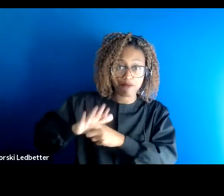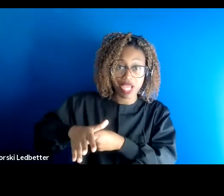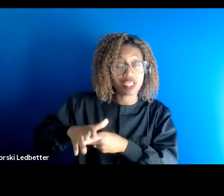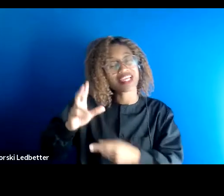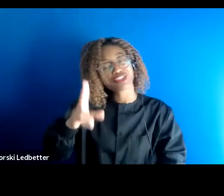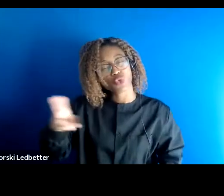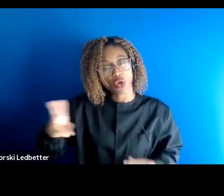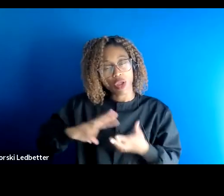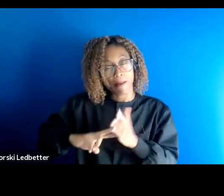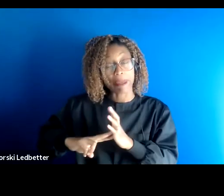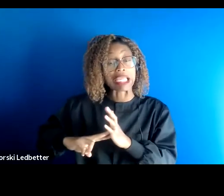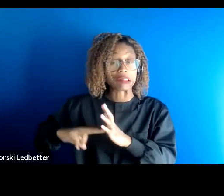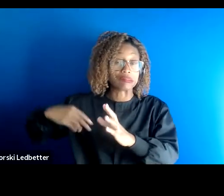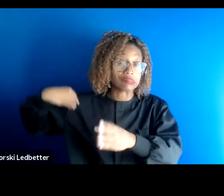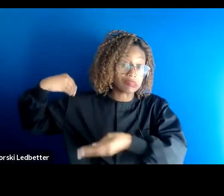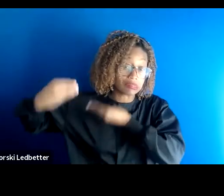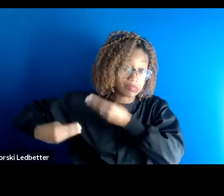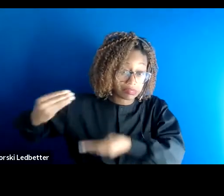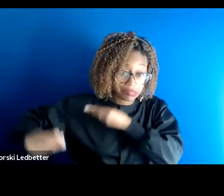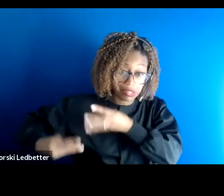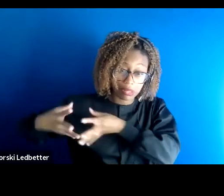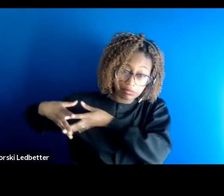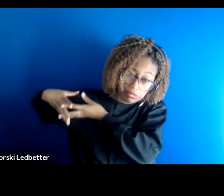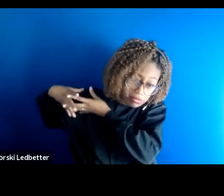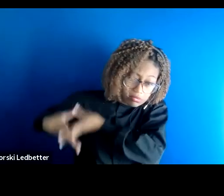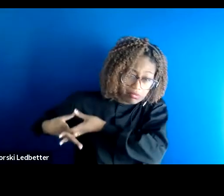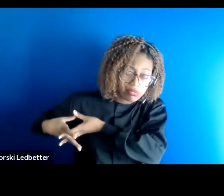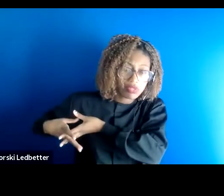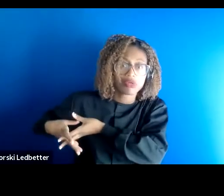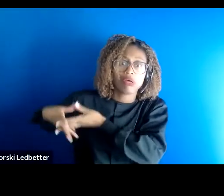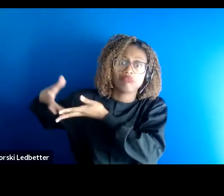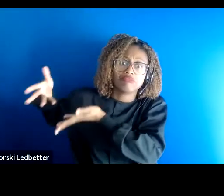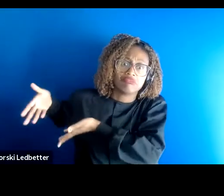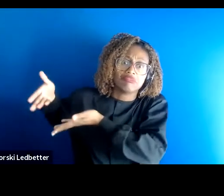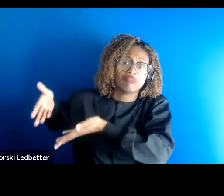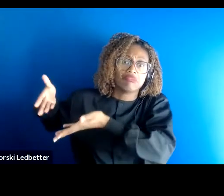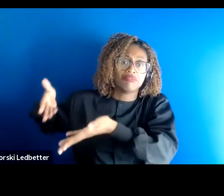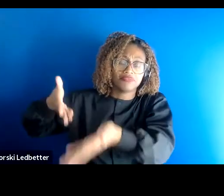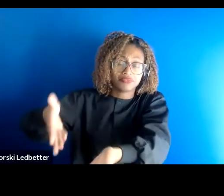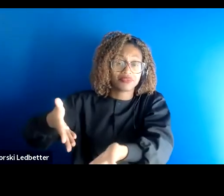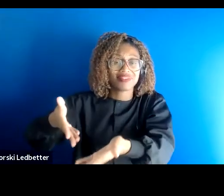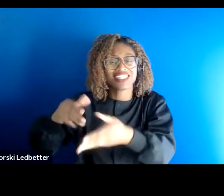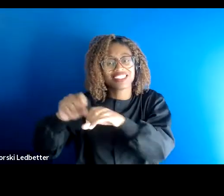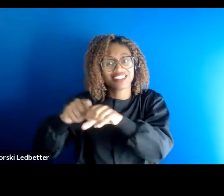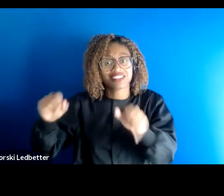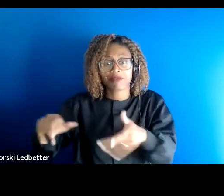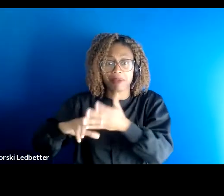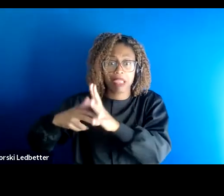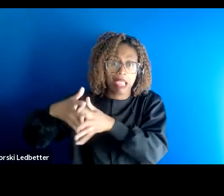has happened for a very long time, systemic meaning that it's just sort of baked into the way things are done every day,